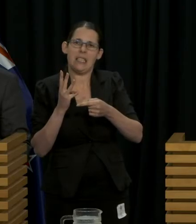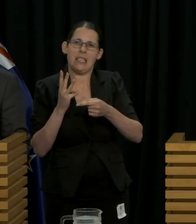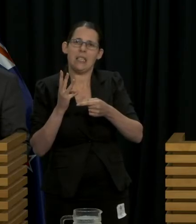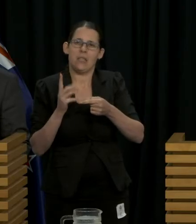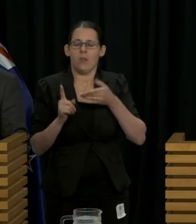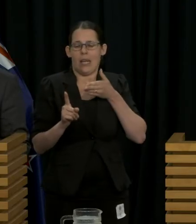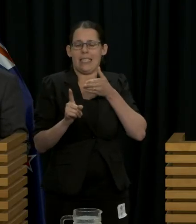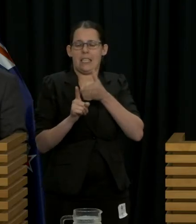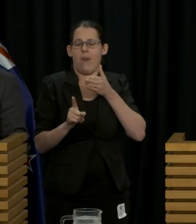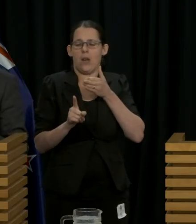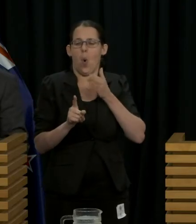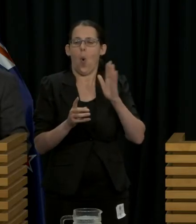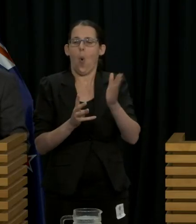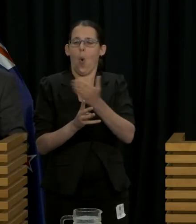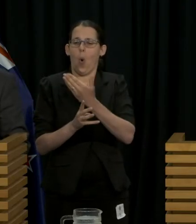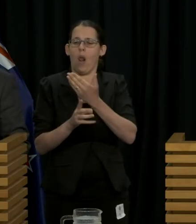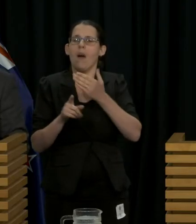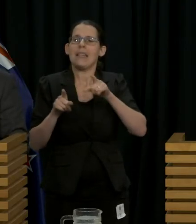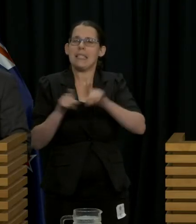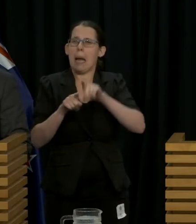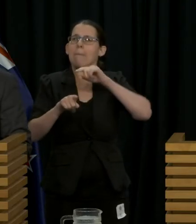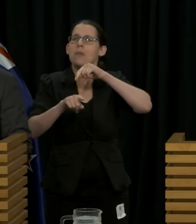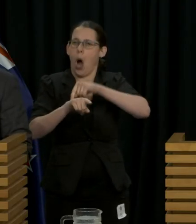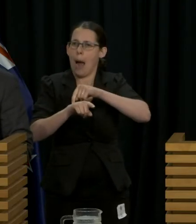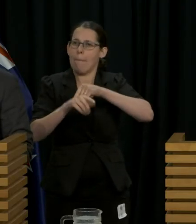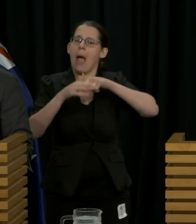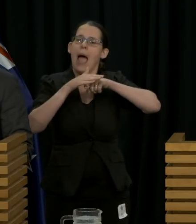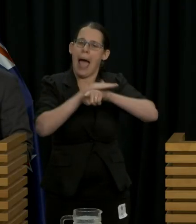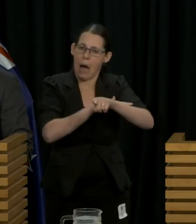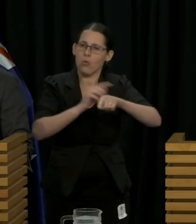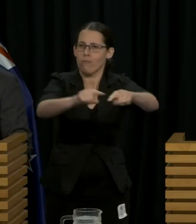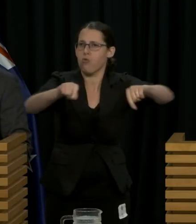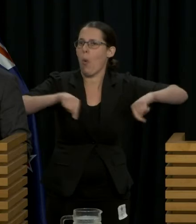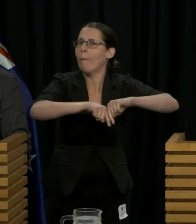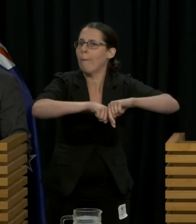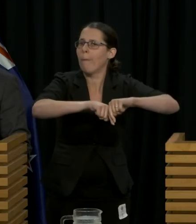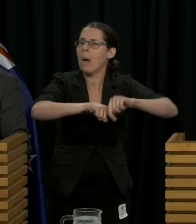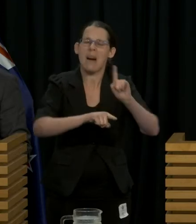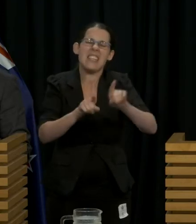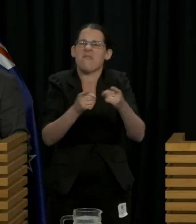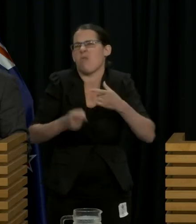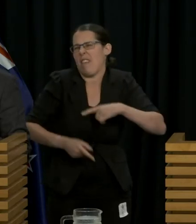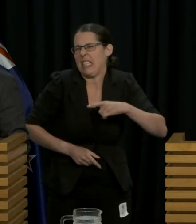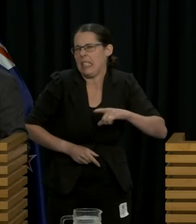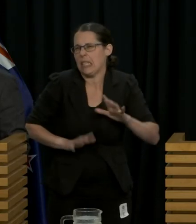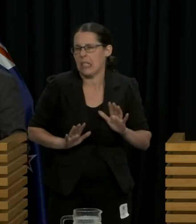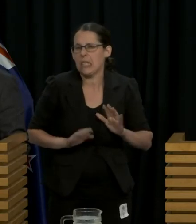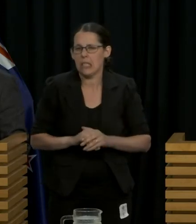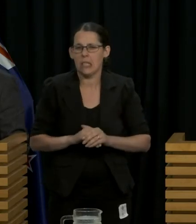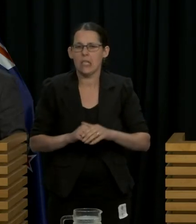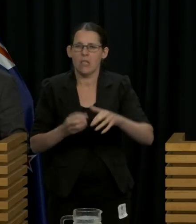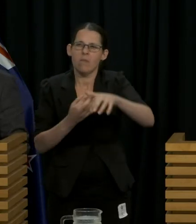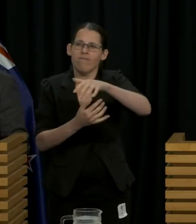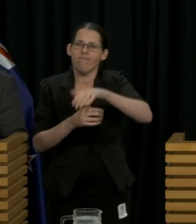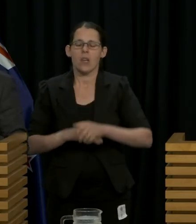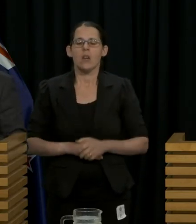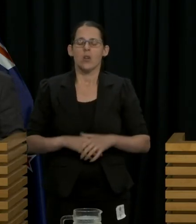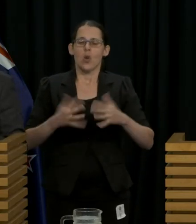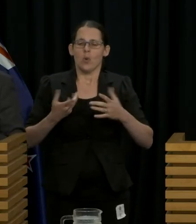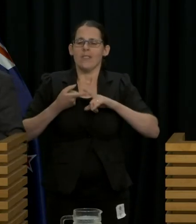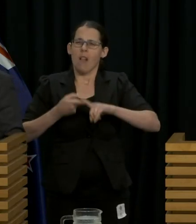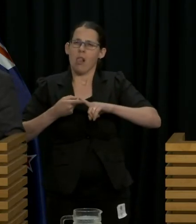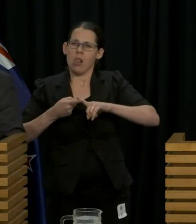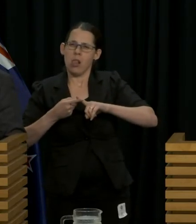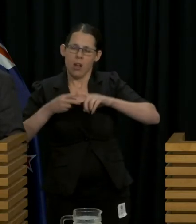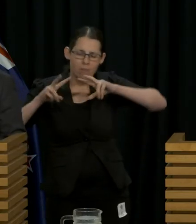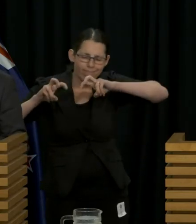at the same time, although for different reasons. And so that investigation continues as to where they may have come into contact